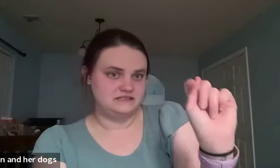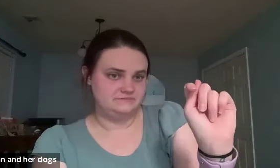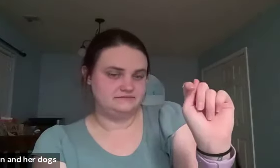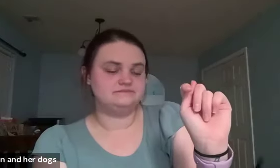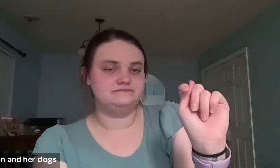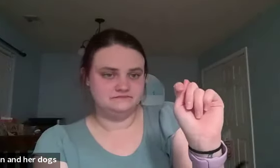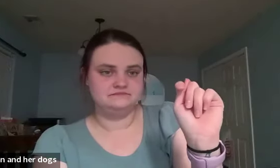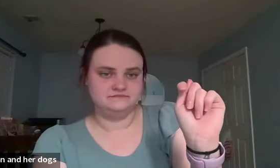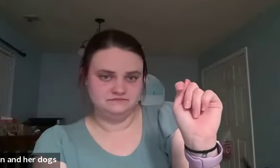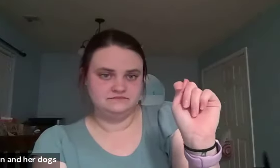O-C-T.